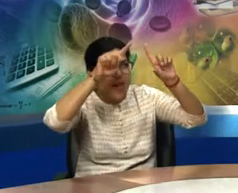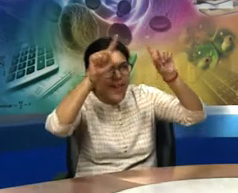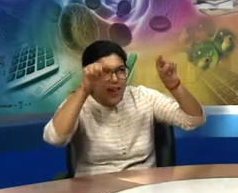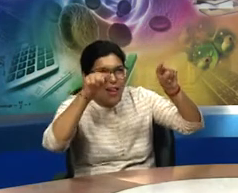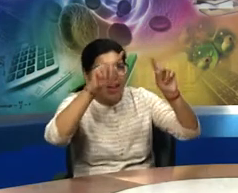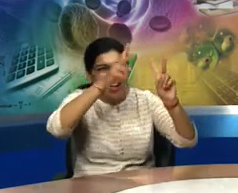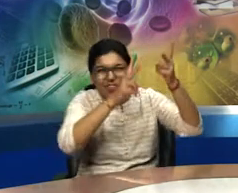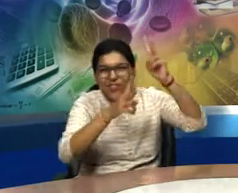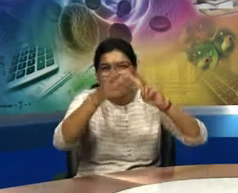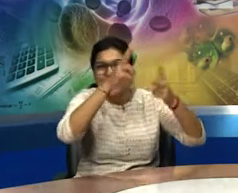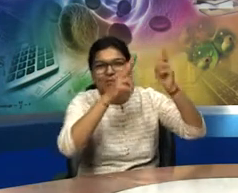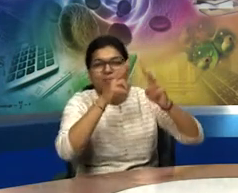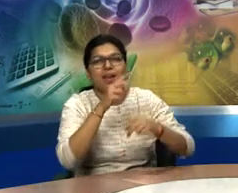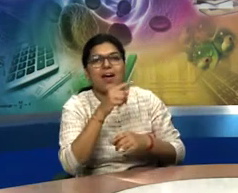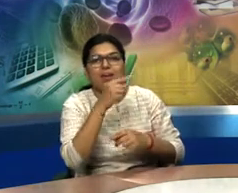and making different shapes from the clouds,